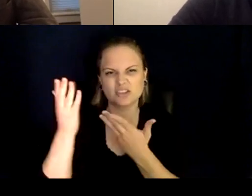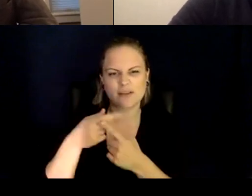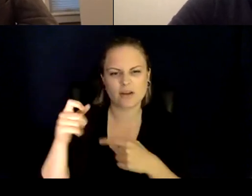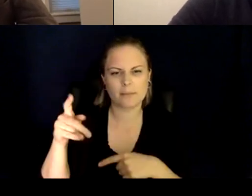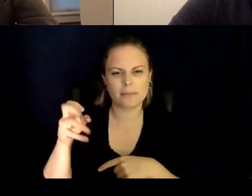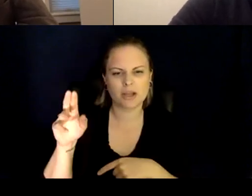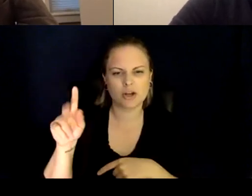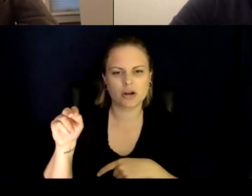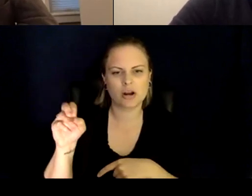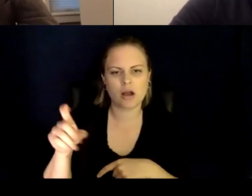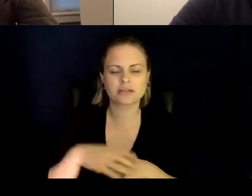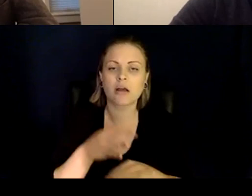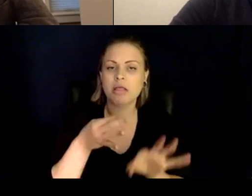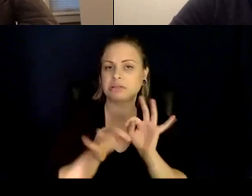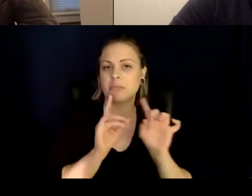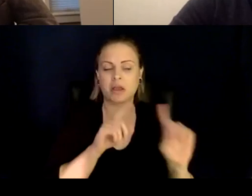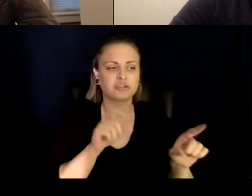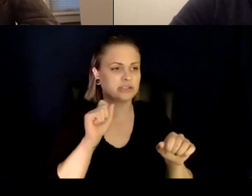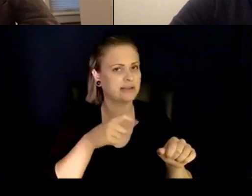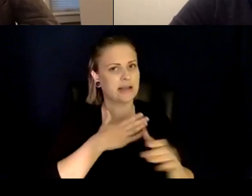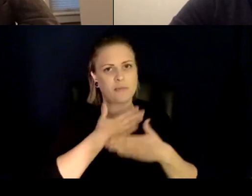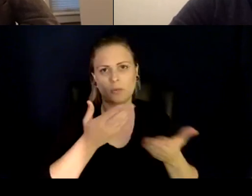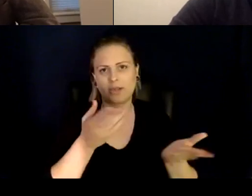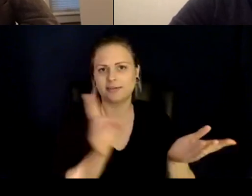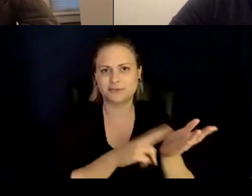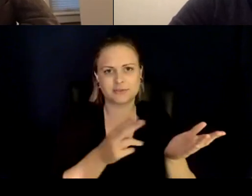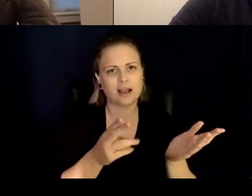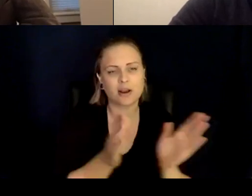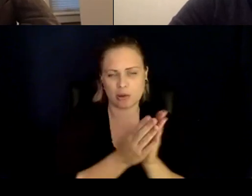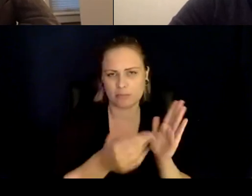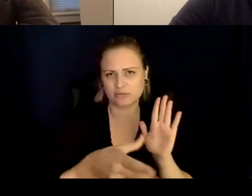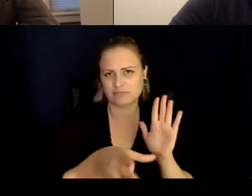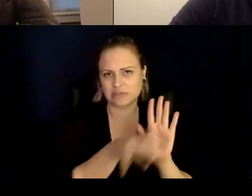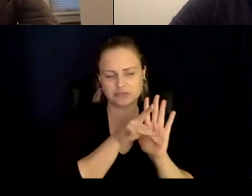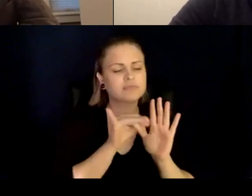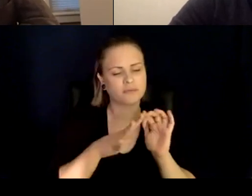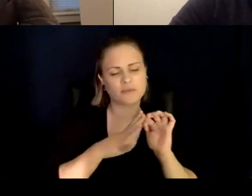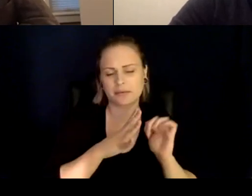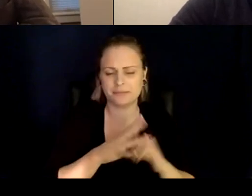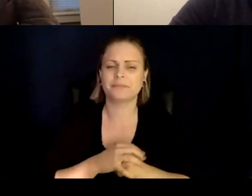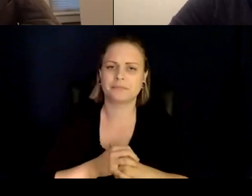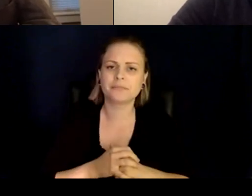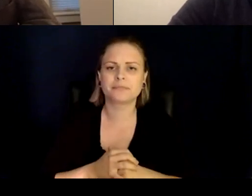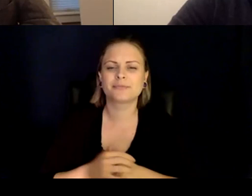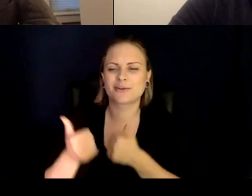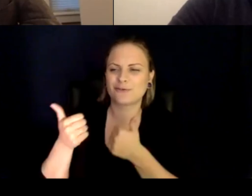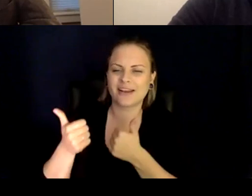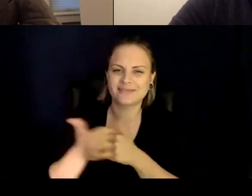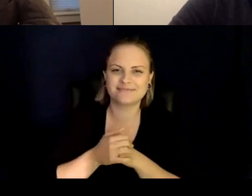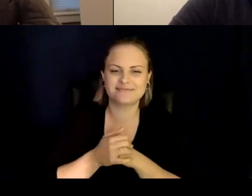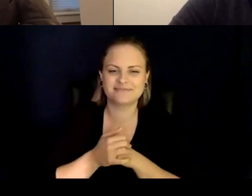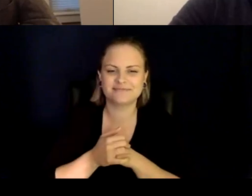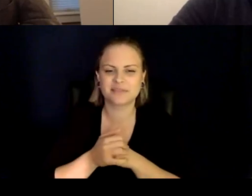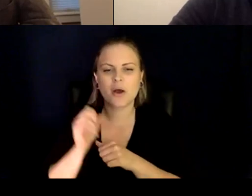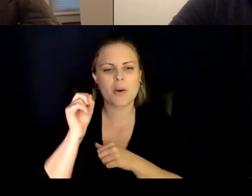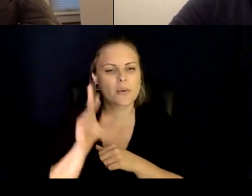simple answer is yes, I'm very willing to sign book plates or books. That's fine. Superb.